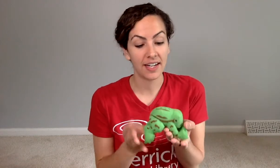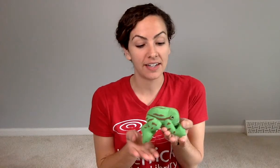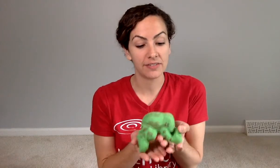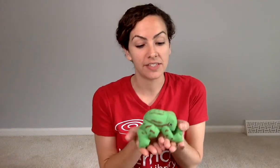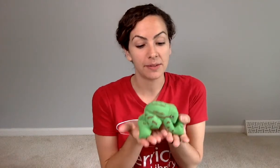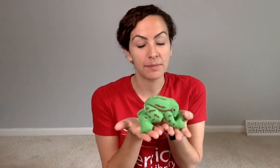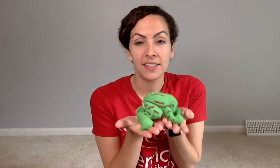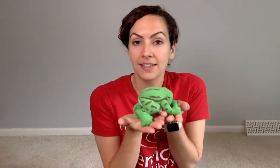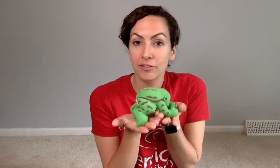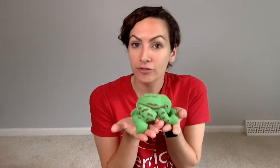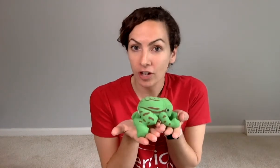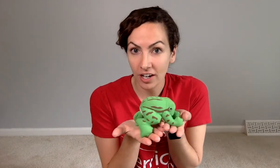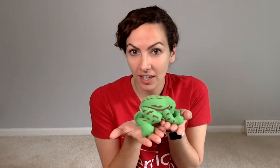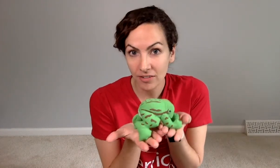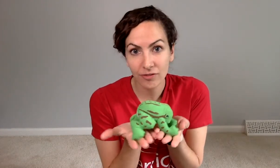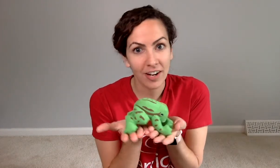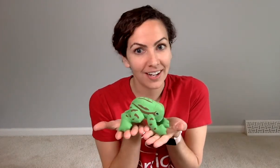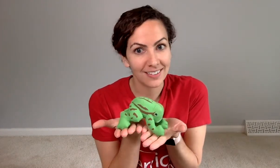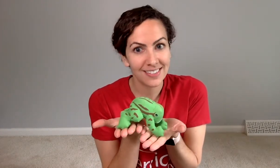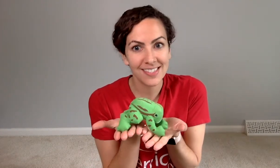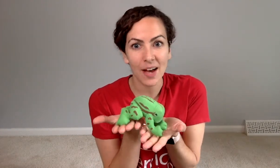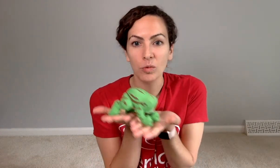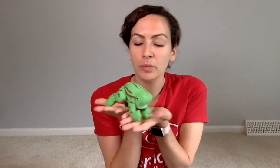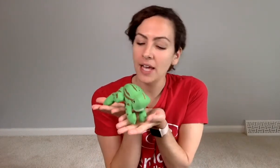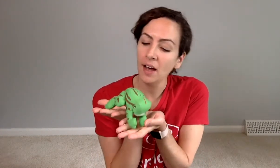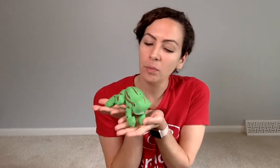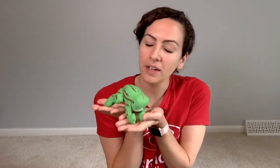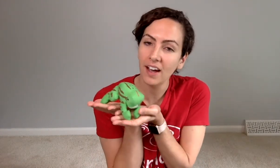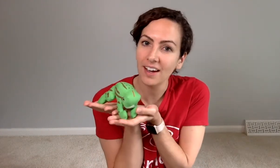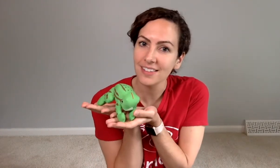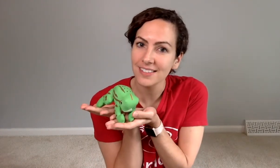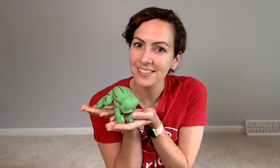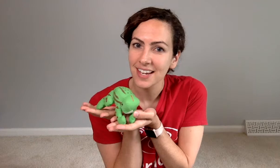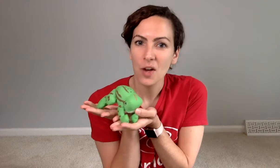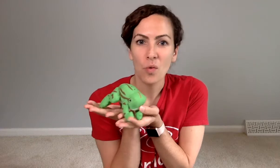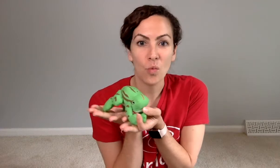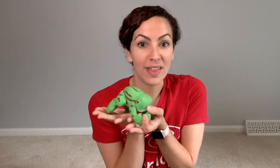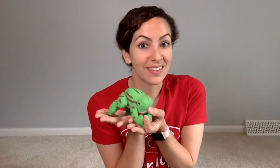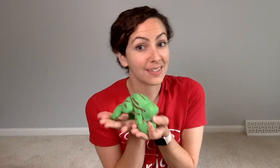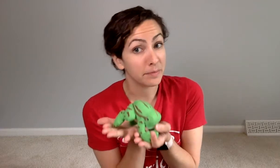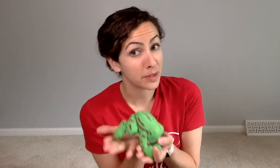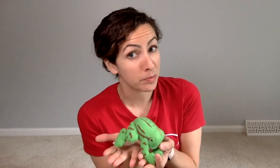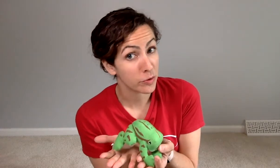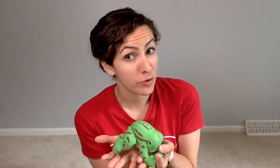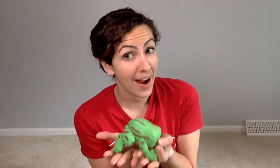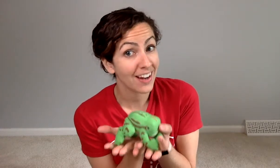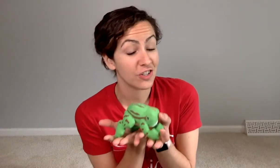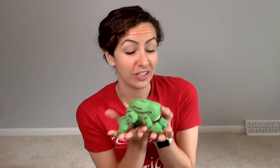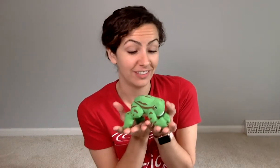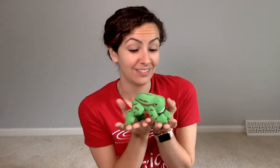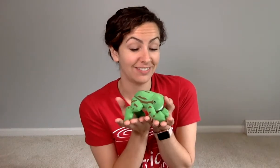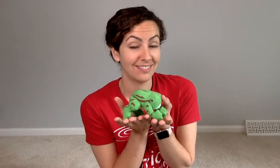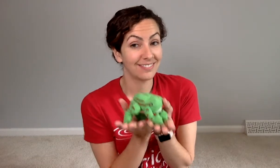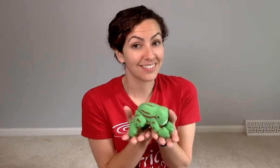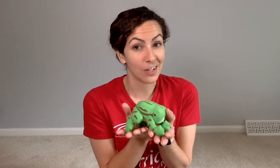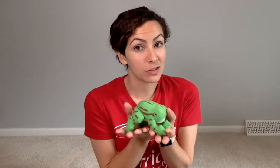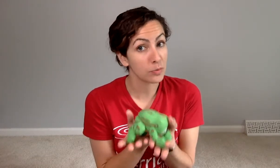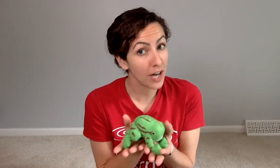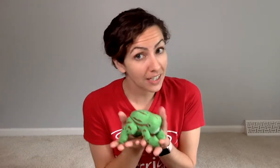have some froggy friends that will be helping us with some subtraction. Now,